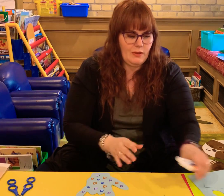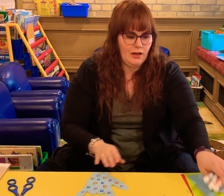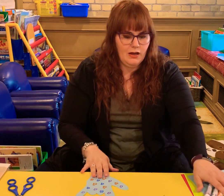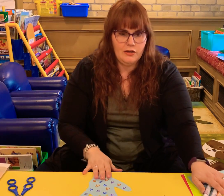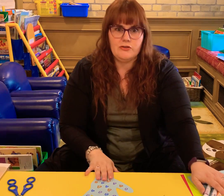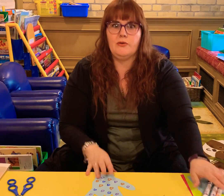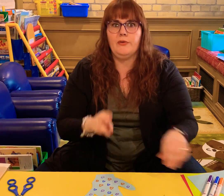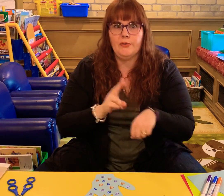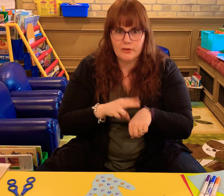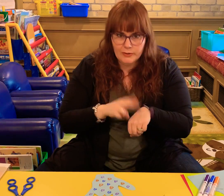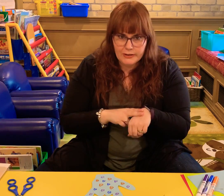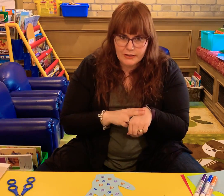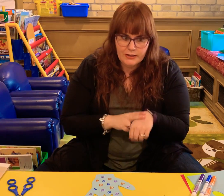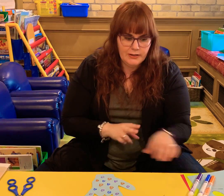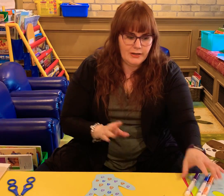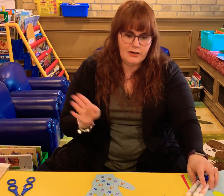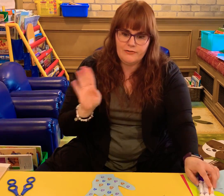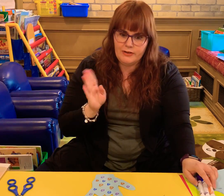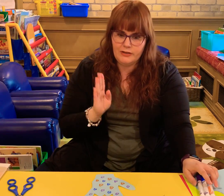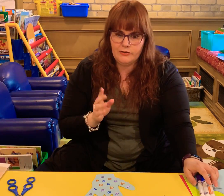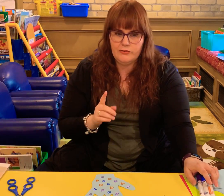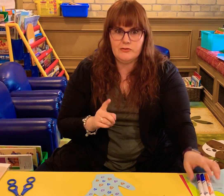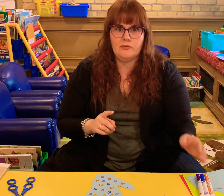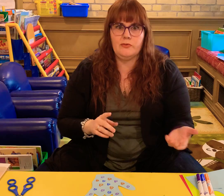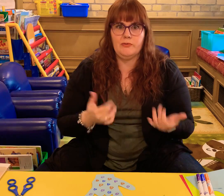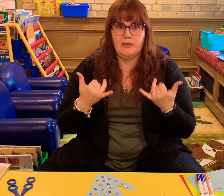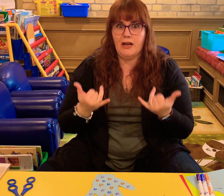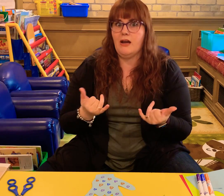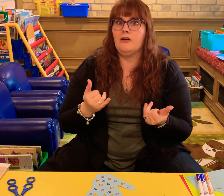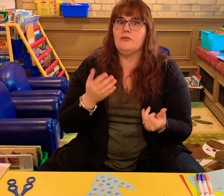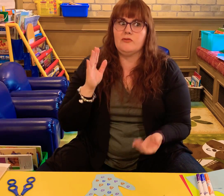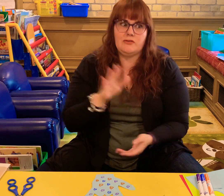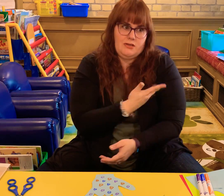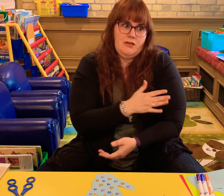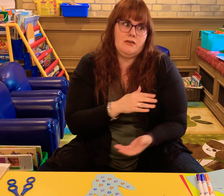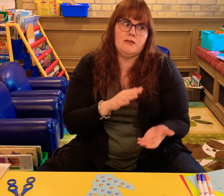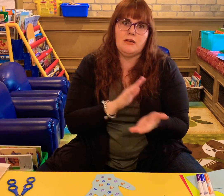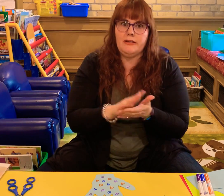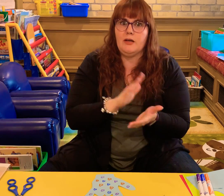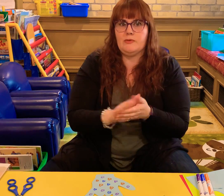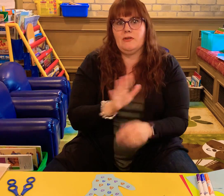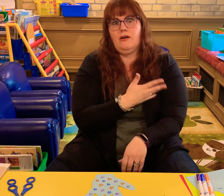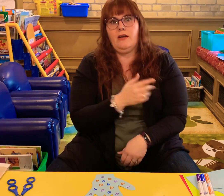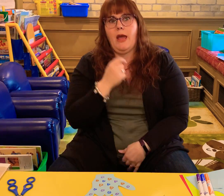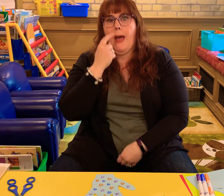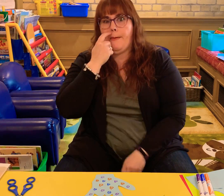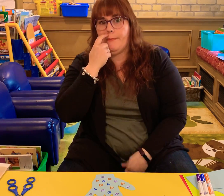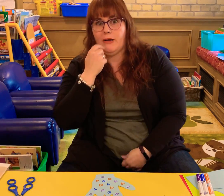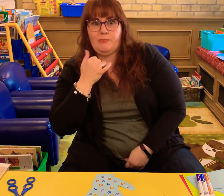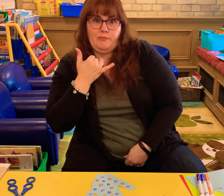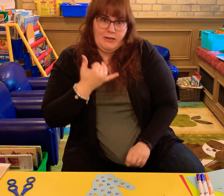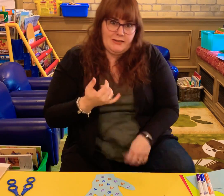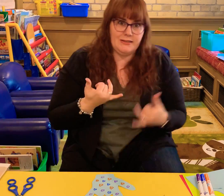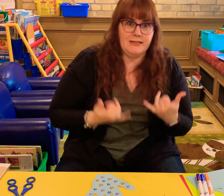so normally in our videos we would now sing the cleanup song but because today